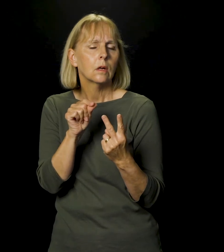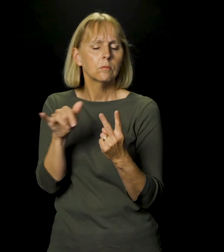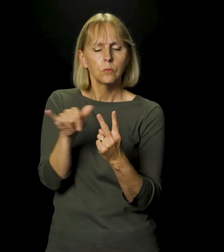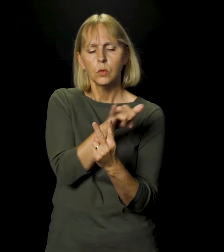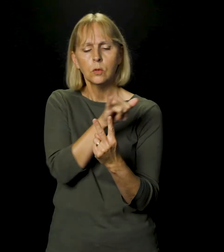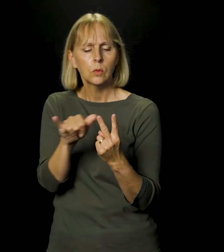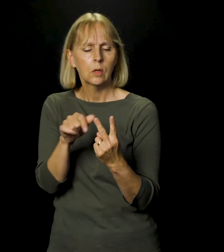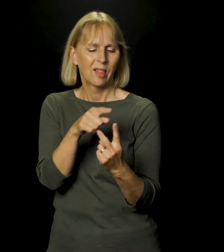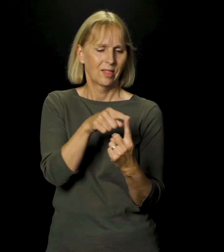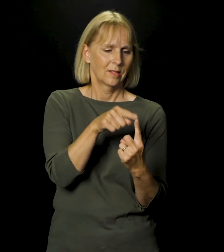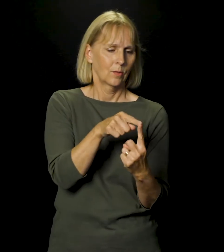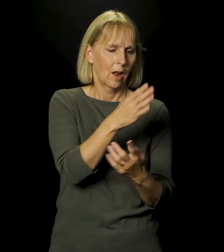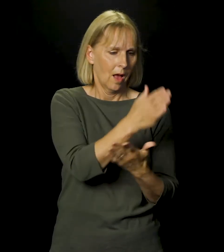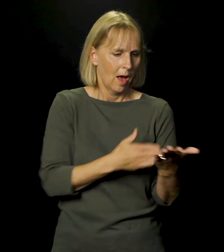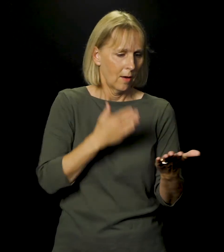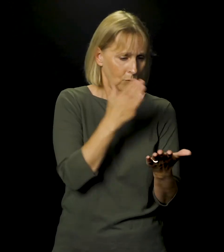half-truth or a lie?